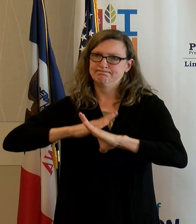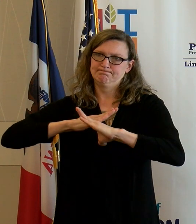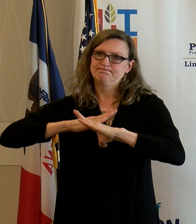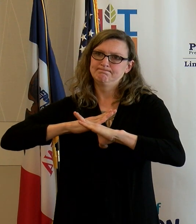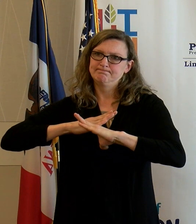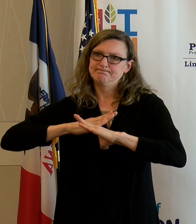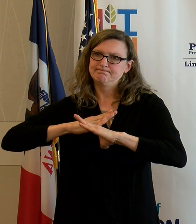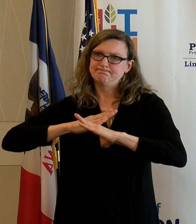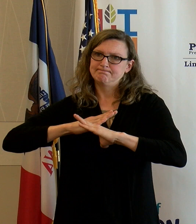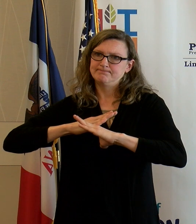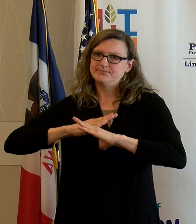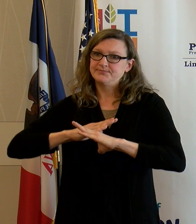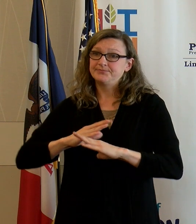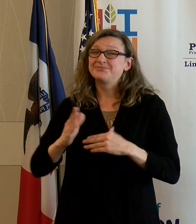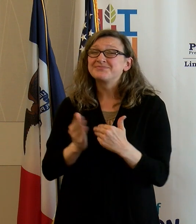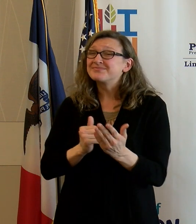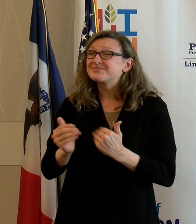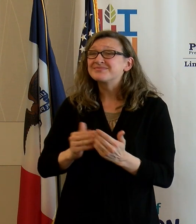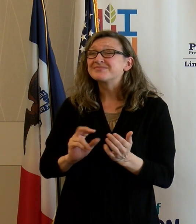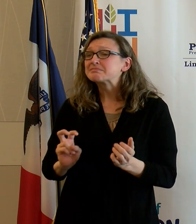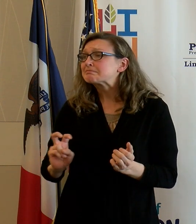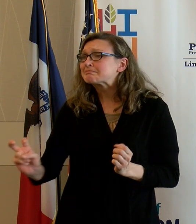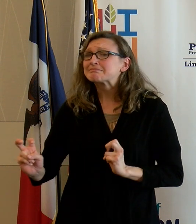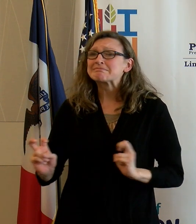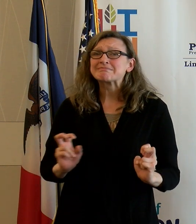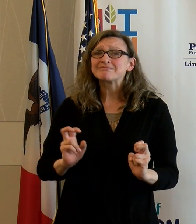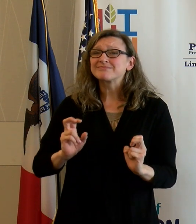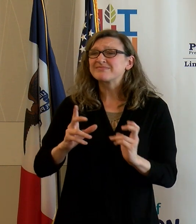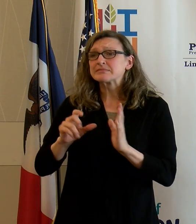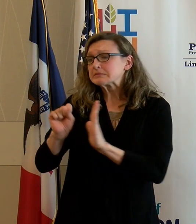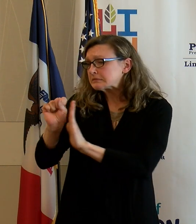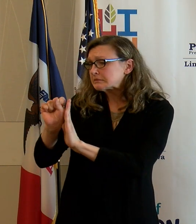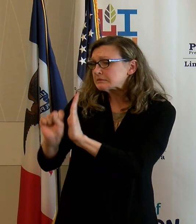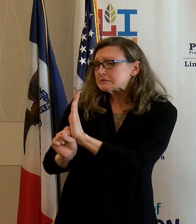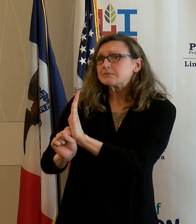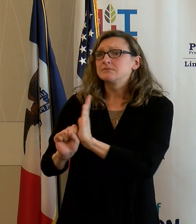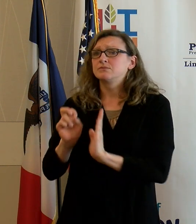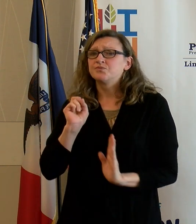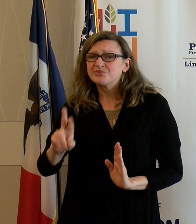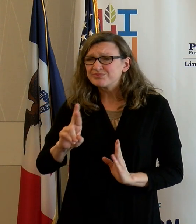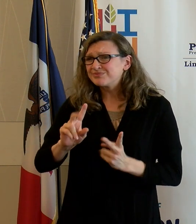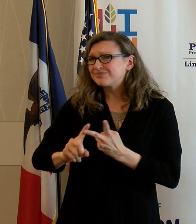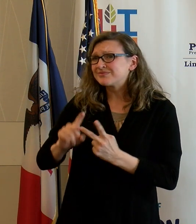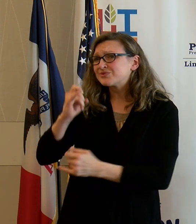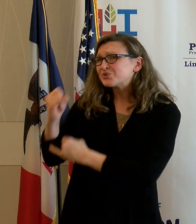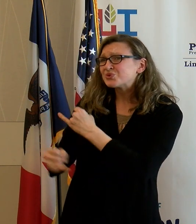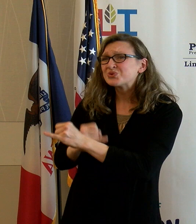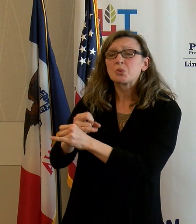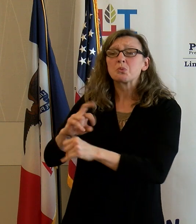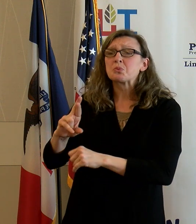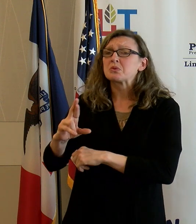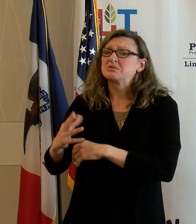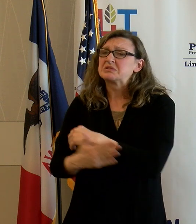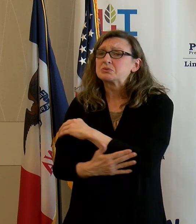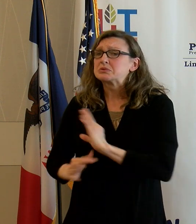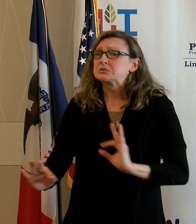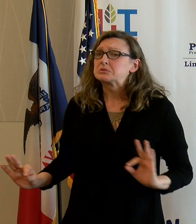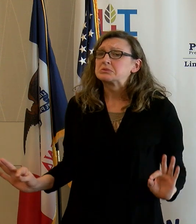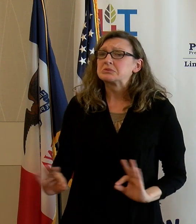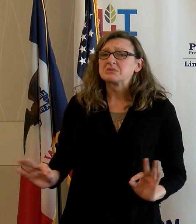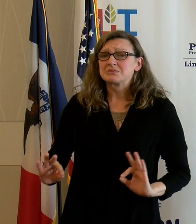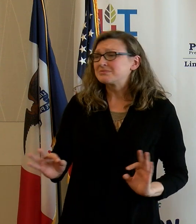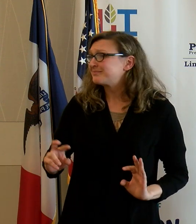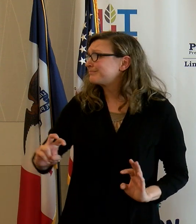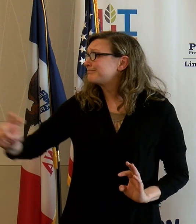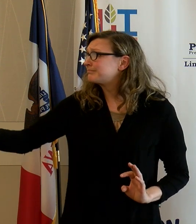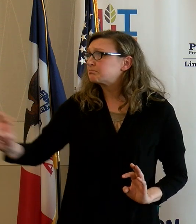our county, you may potentially be exposed to COVID-19. Again, some people have very mild symptoms, which means